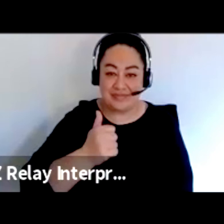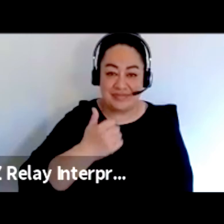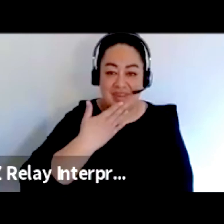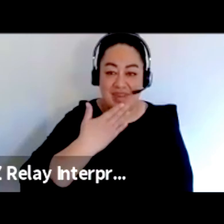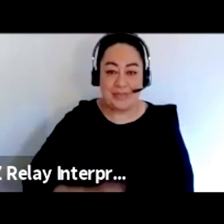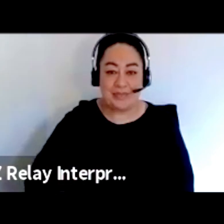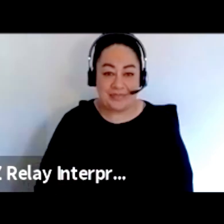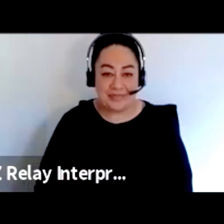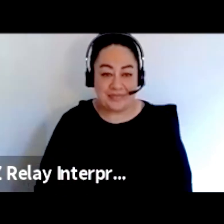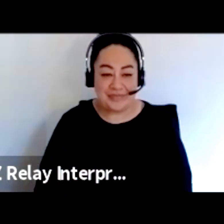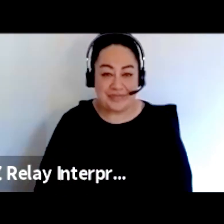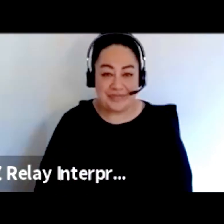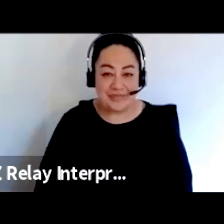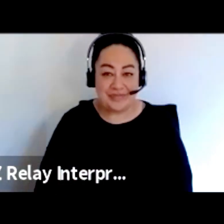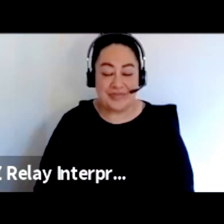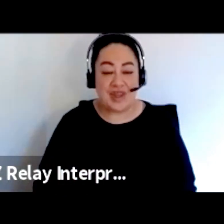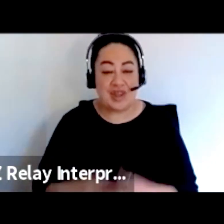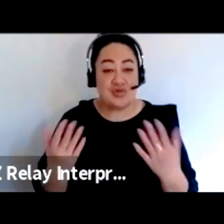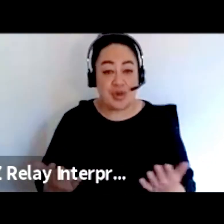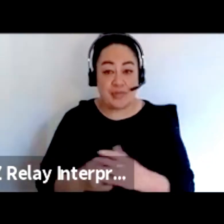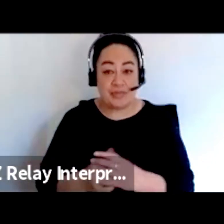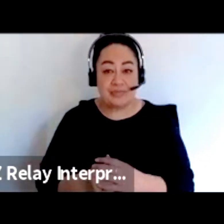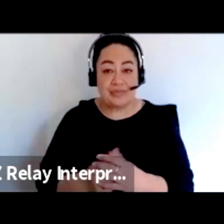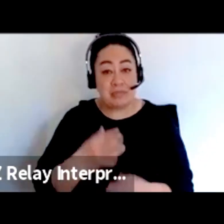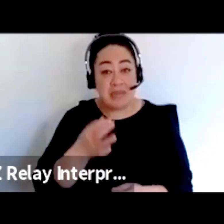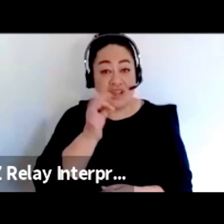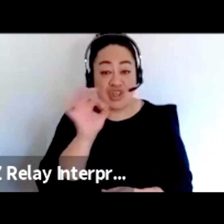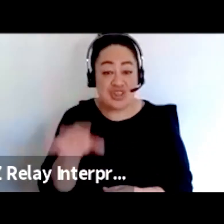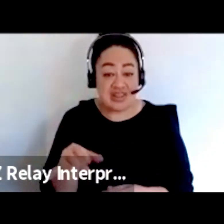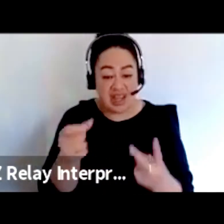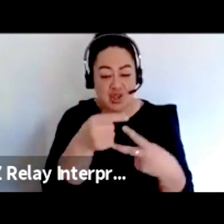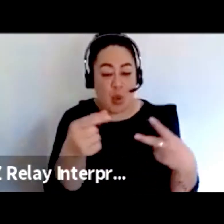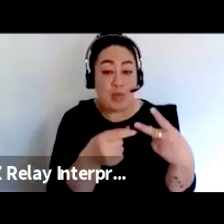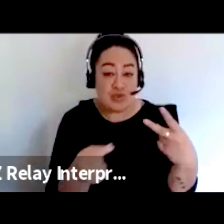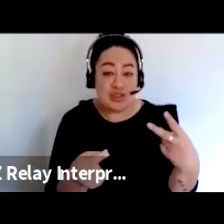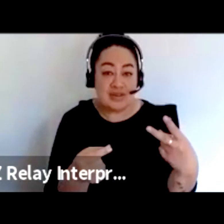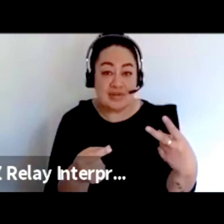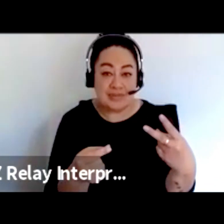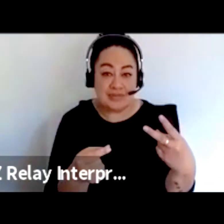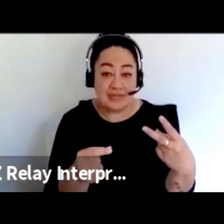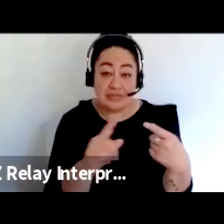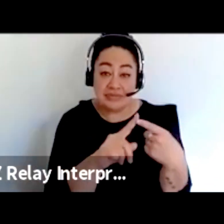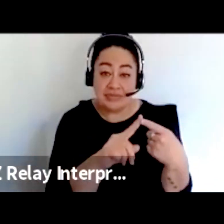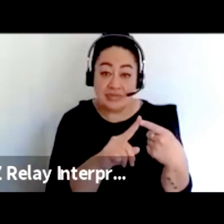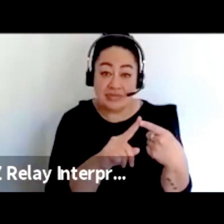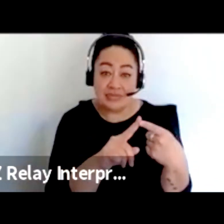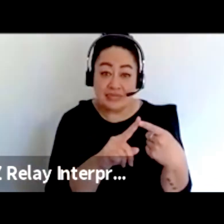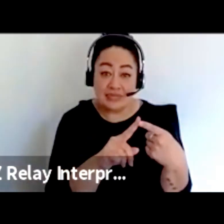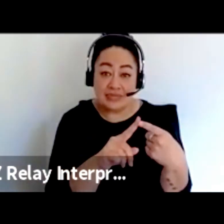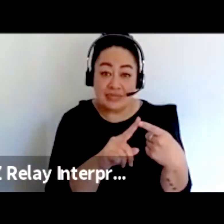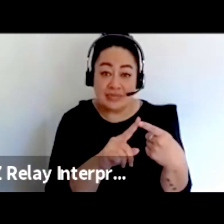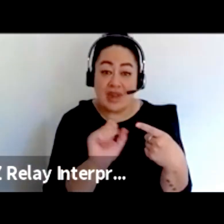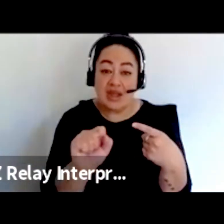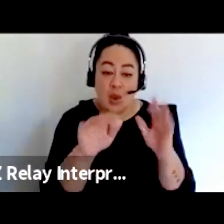you. So what I would suggest, there's two options. One, you can just bring your list of medications